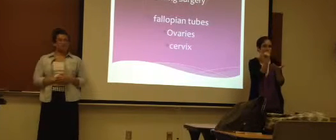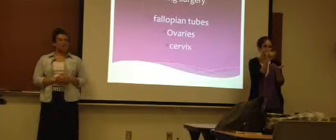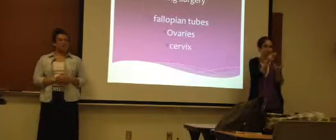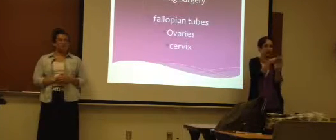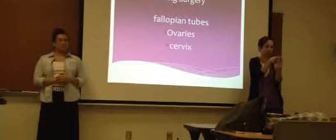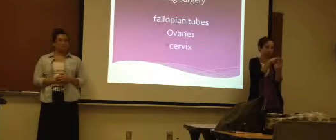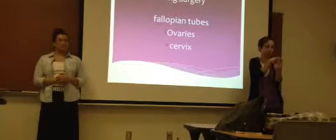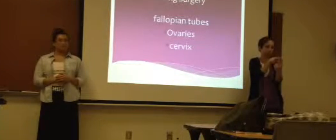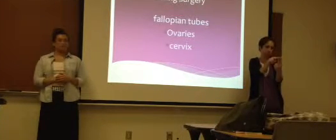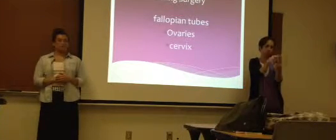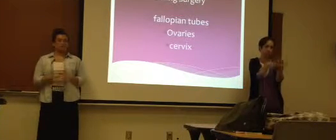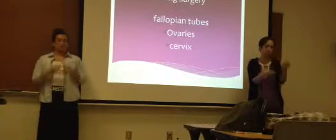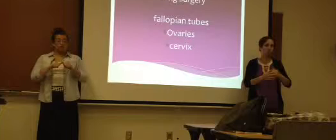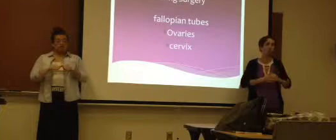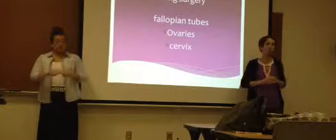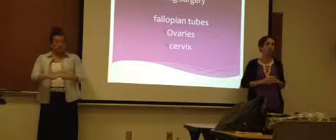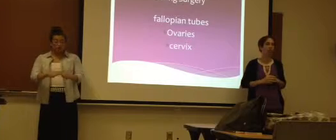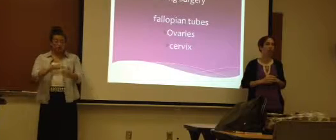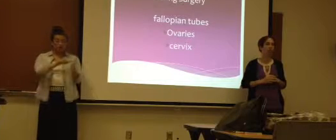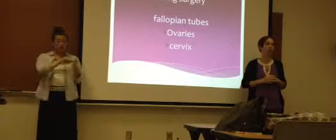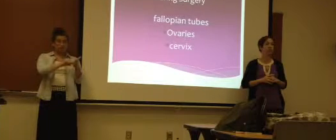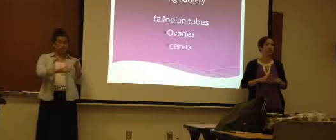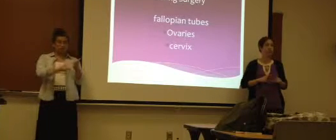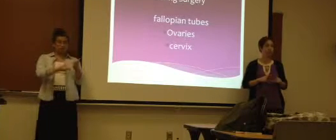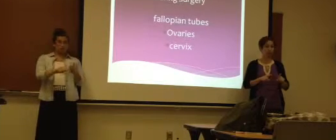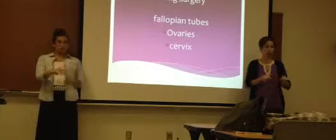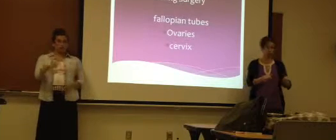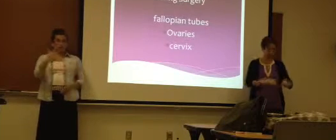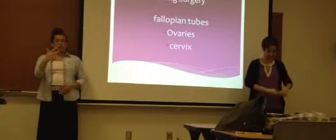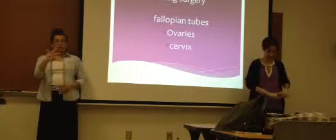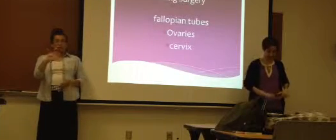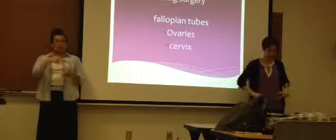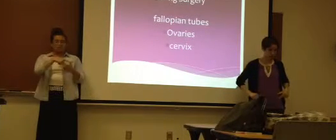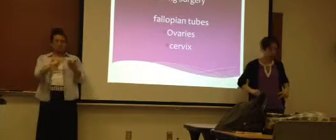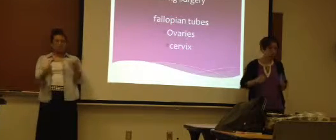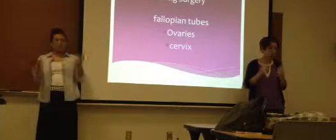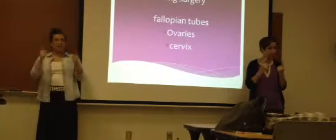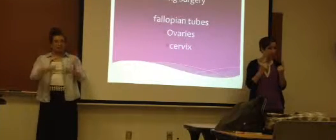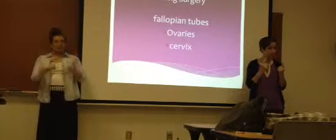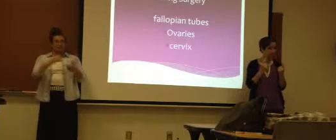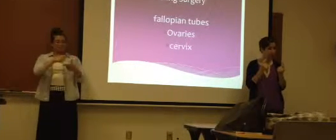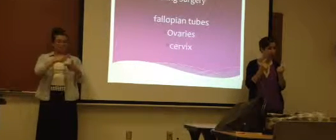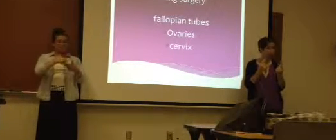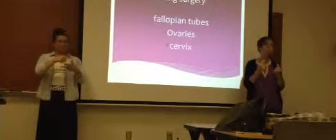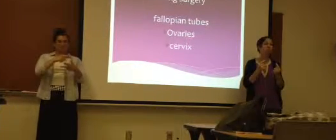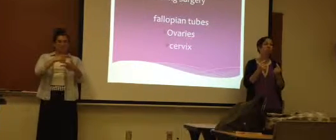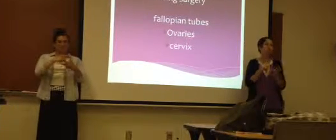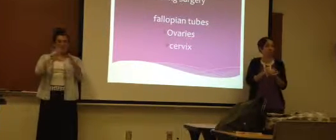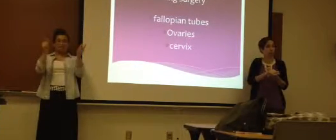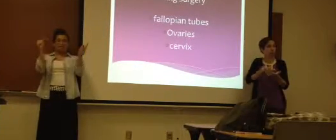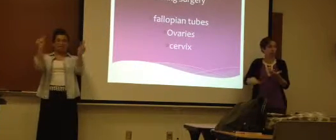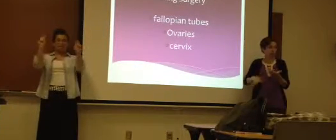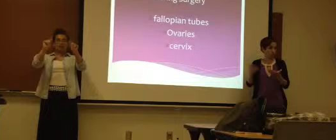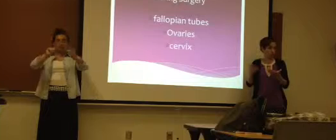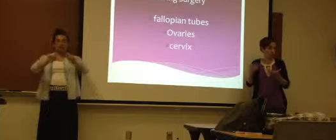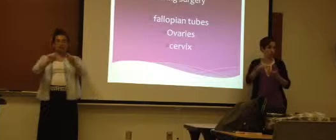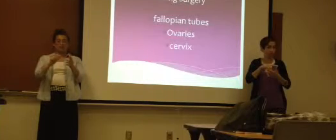During surgery, they can remove up to 3 things: your fallopian tubes, your ovaries, and your cervix.